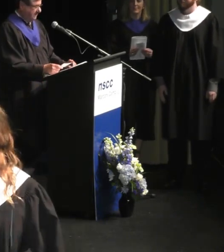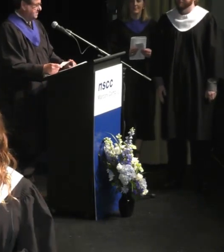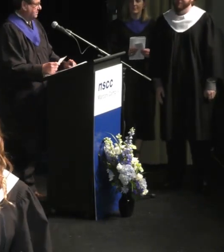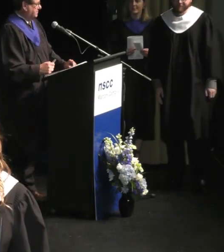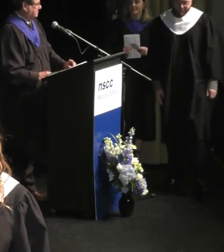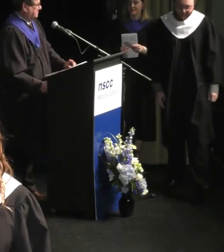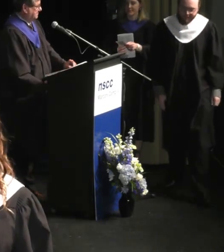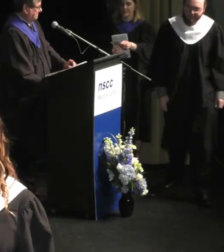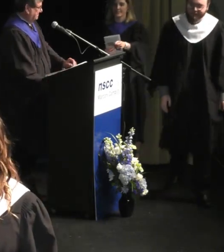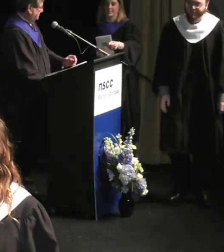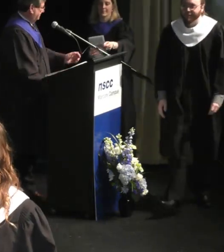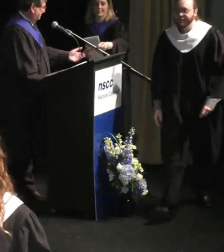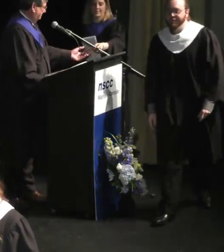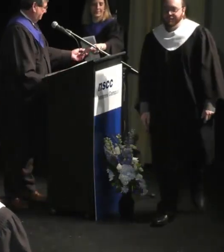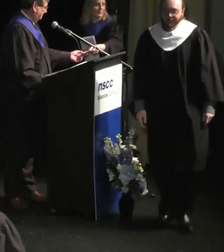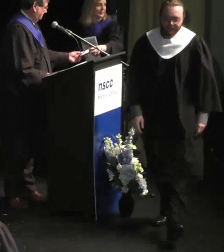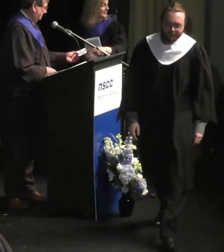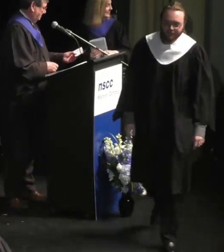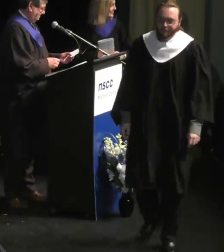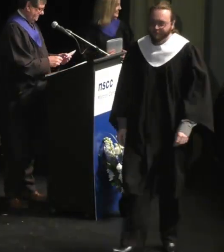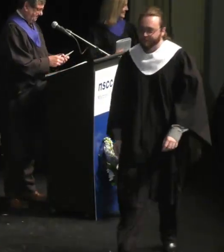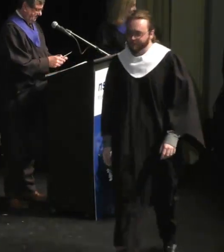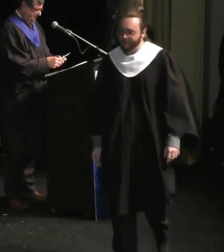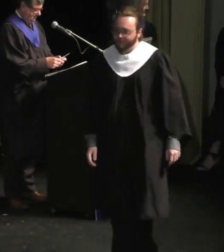Ryan Devison.